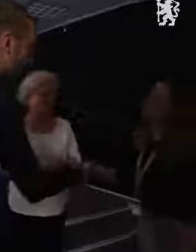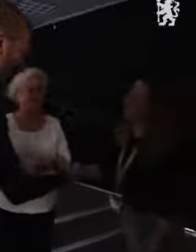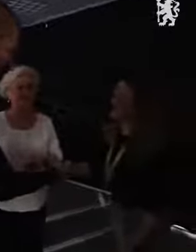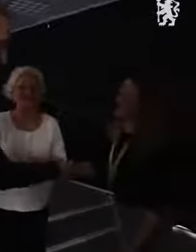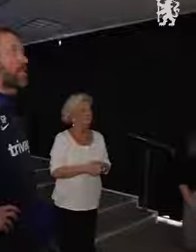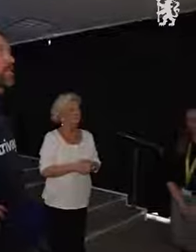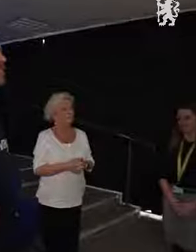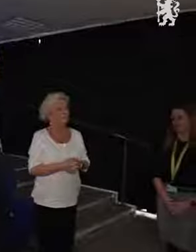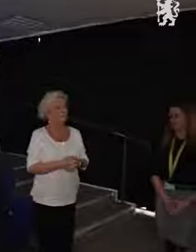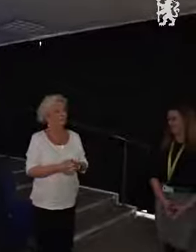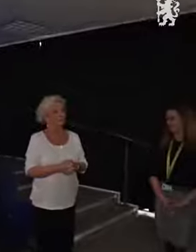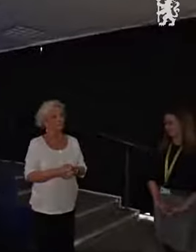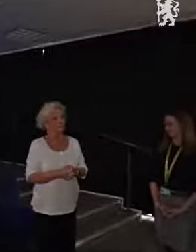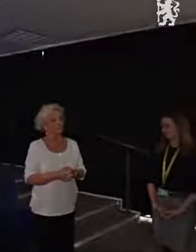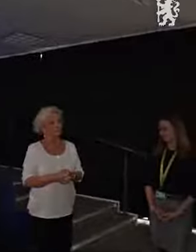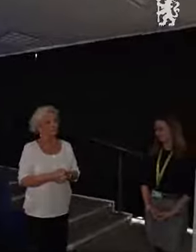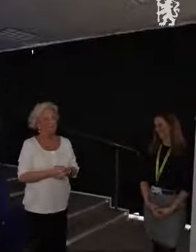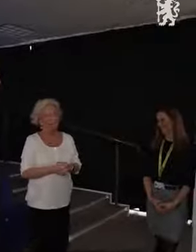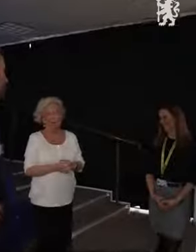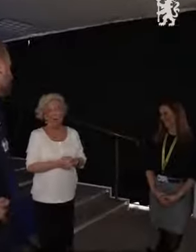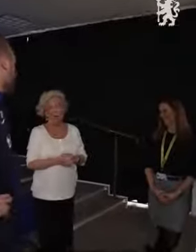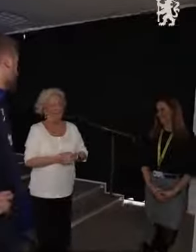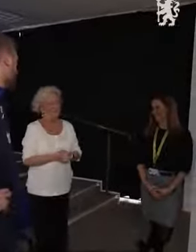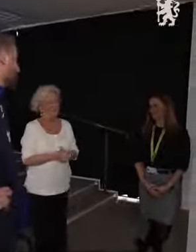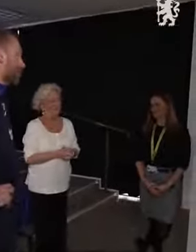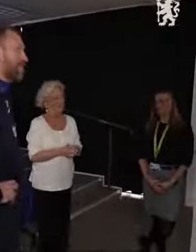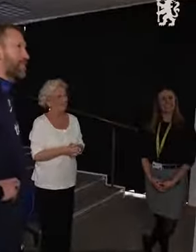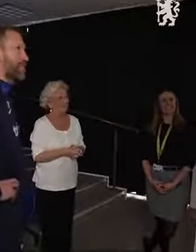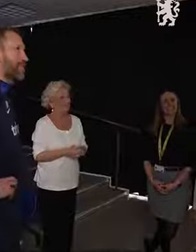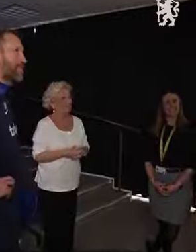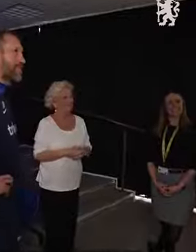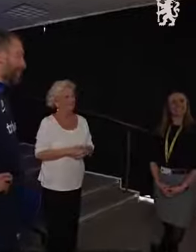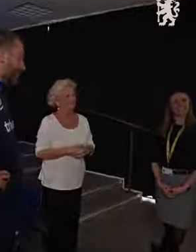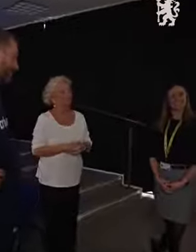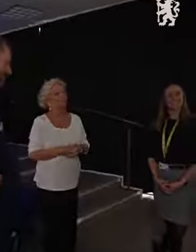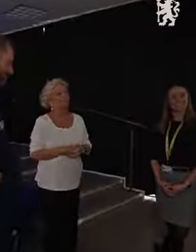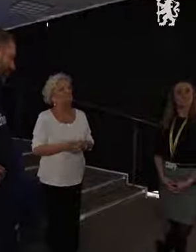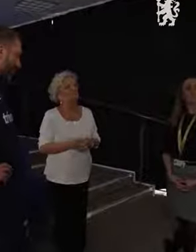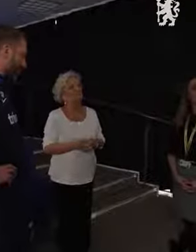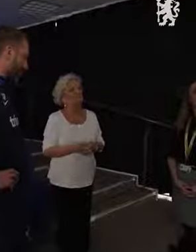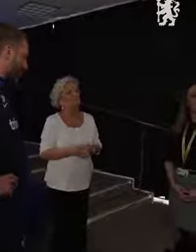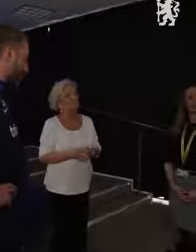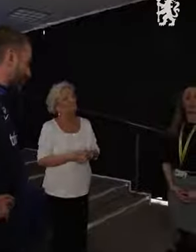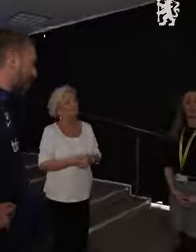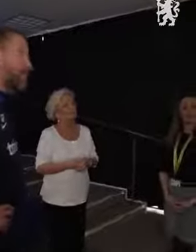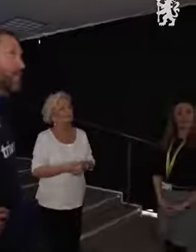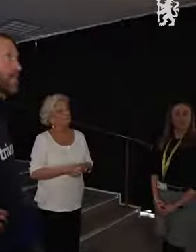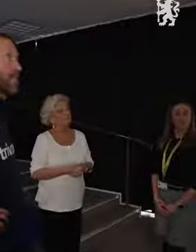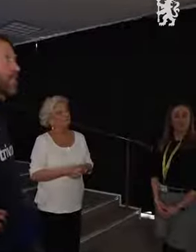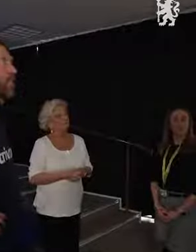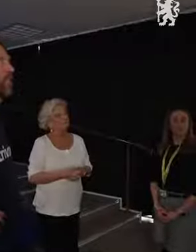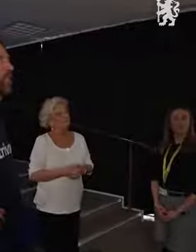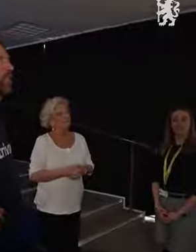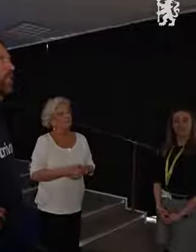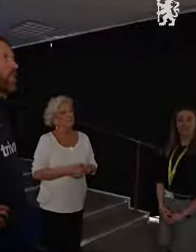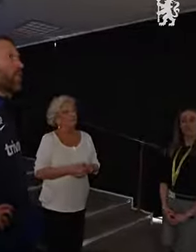Meet you. Nice to meet you. We've got Judith and Laura here, and they're from Total Communications. They do the sign language interpretation